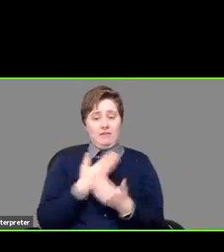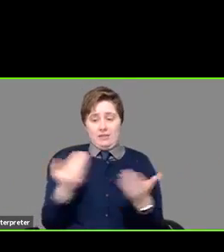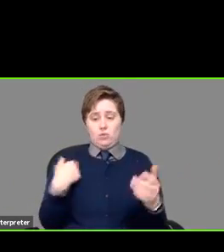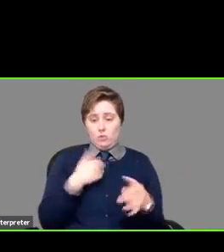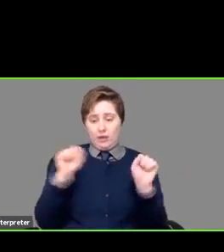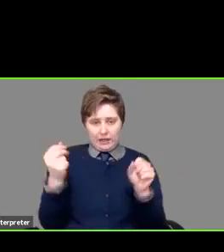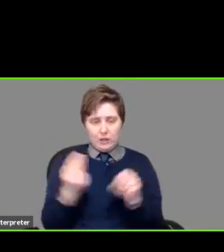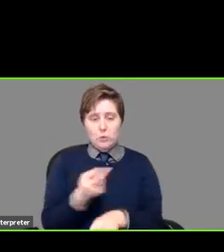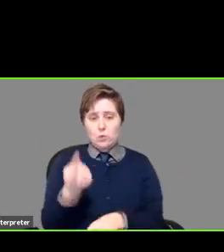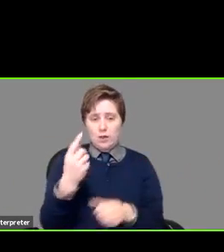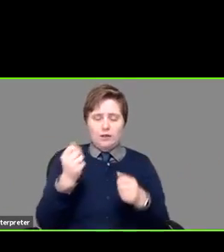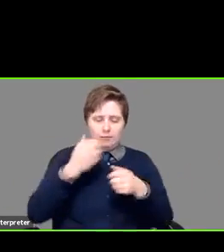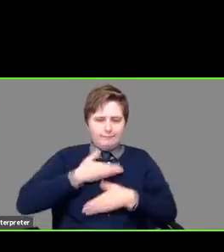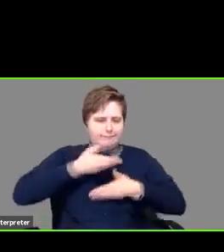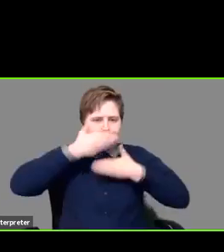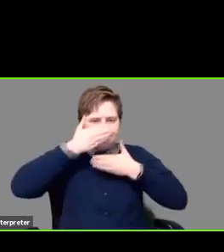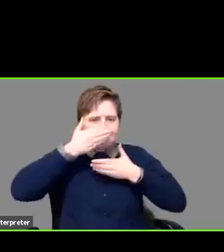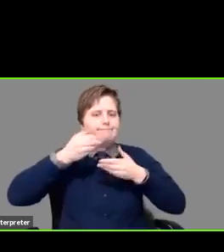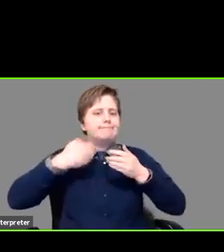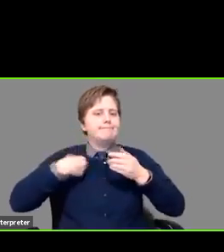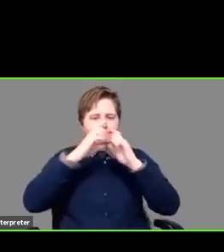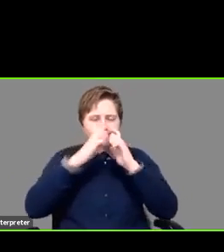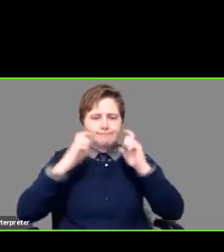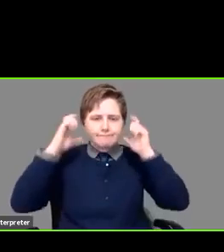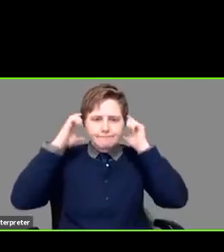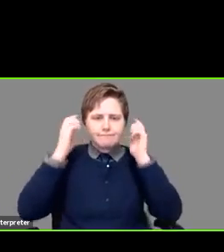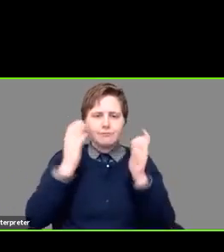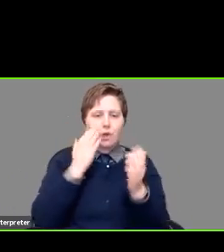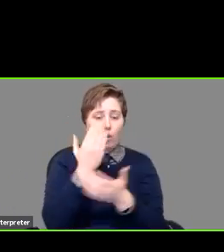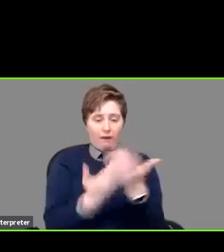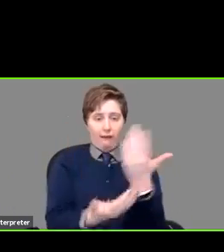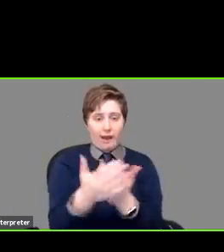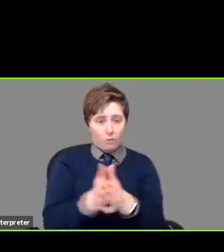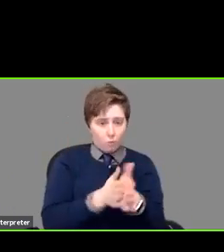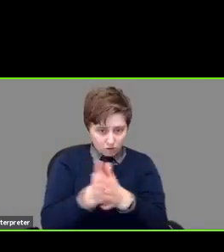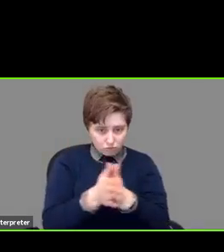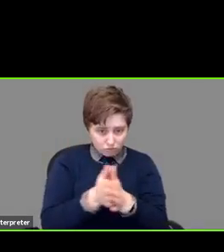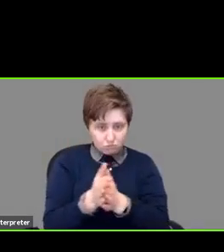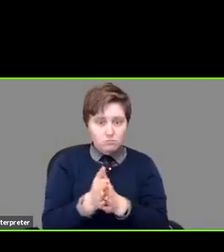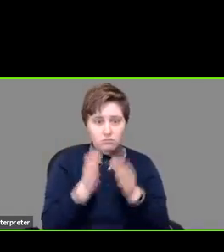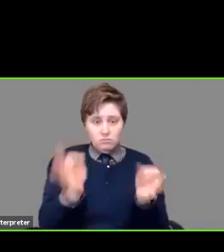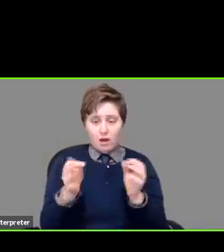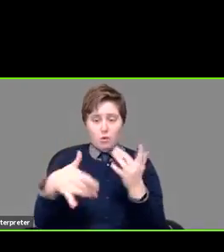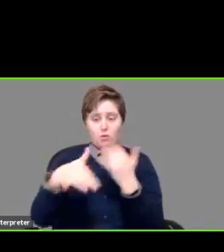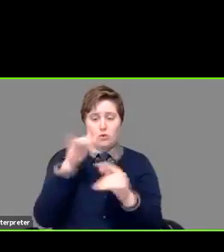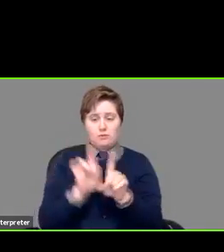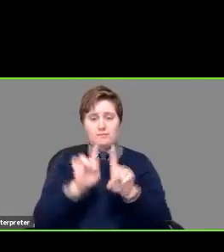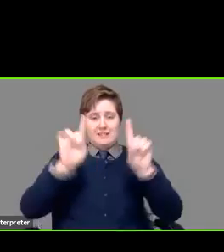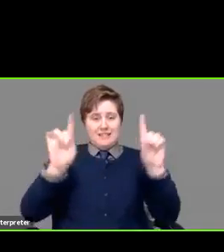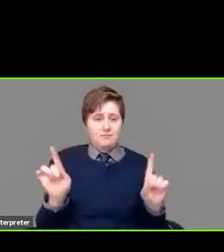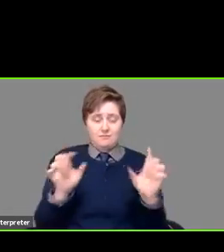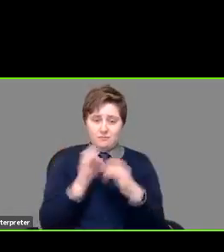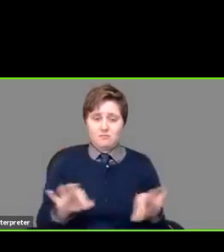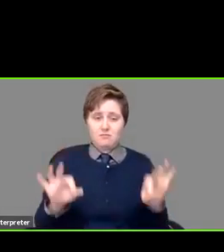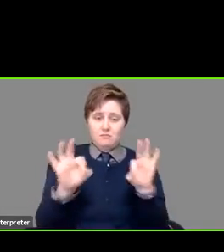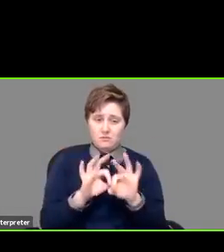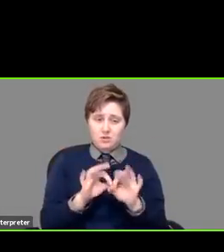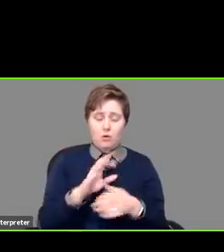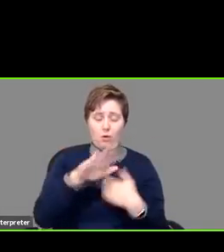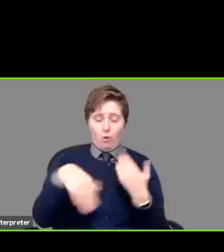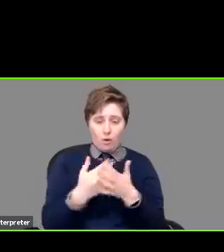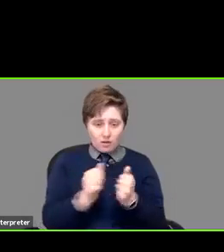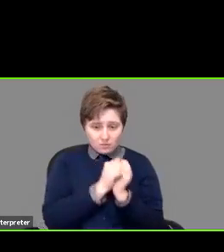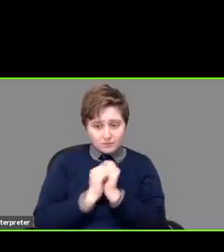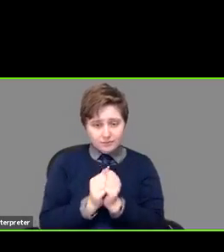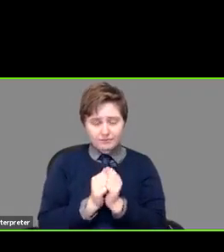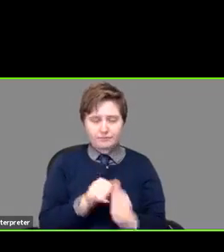and one is a face covering. We've talked about some of those other ones about washing our hands and that social distancing. So all these combined is really